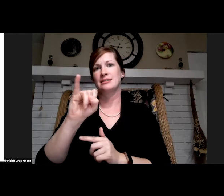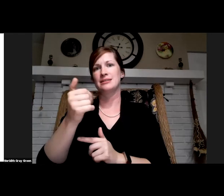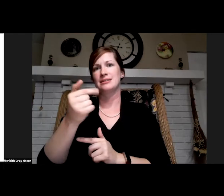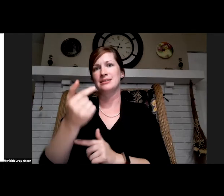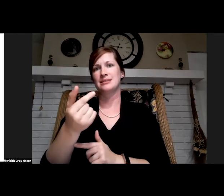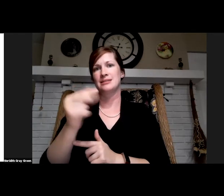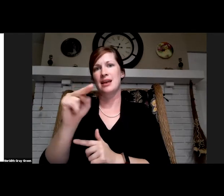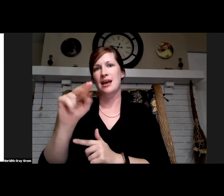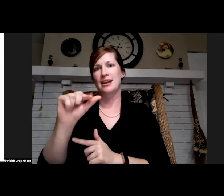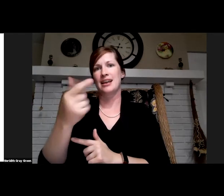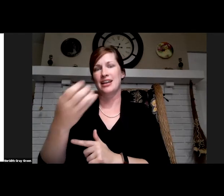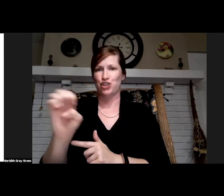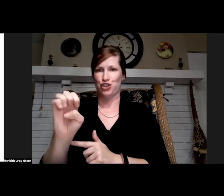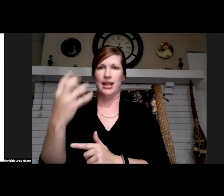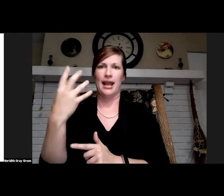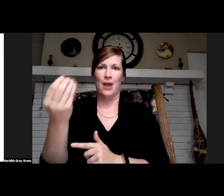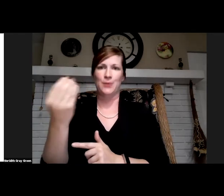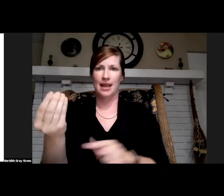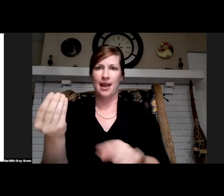use